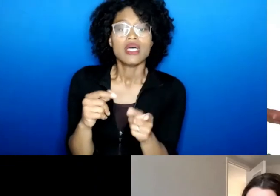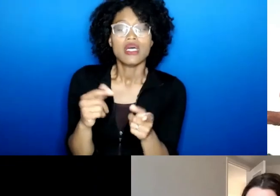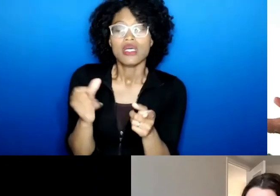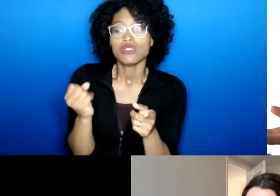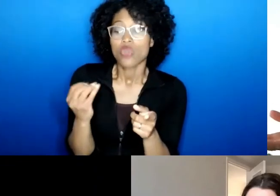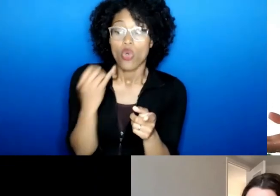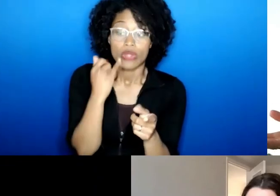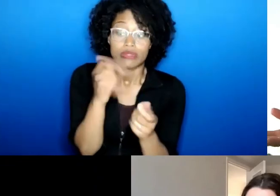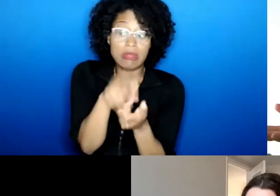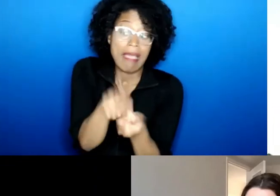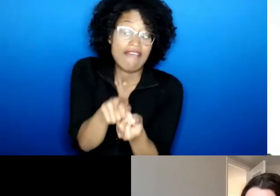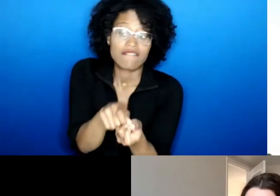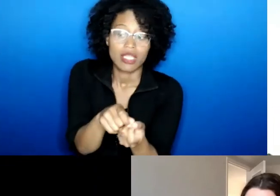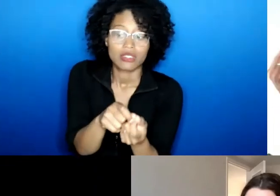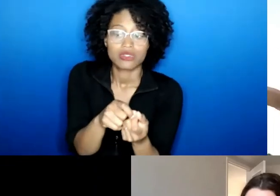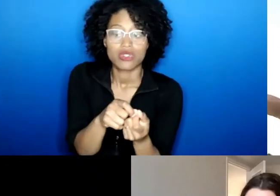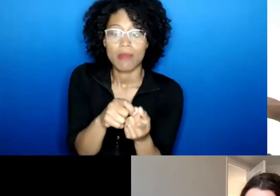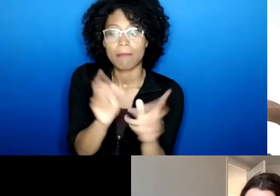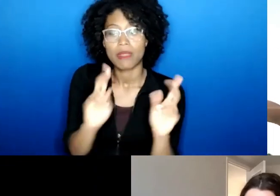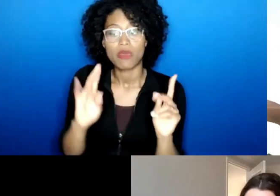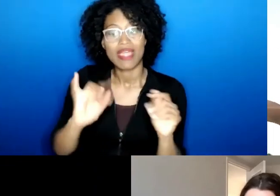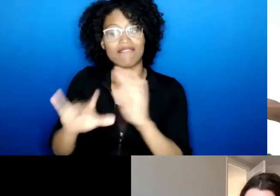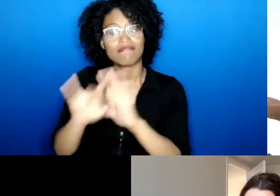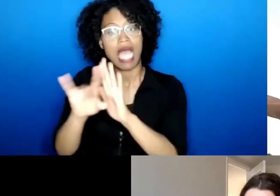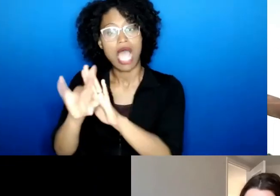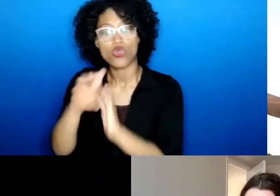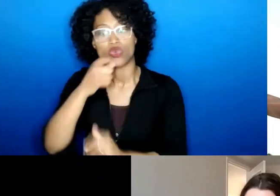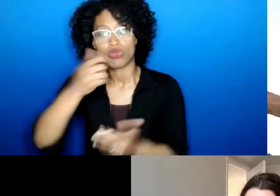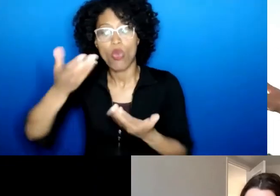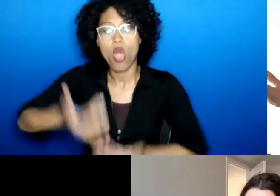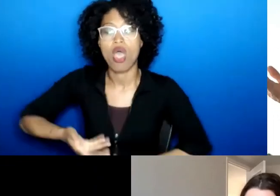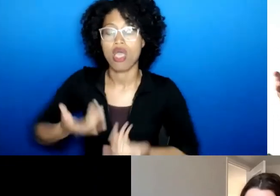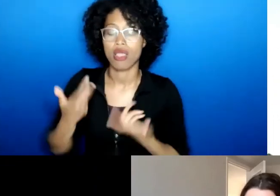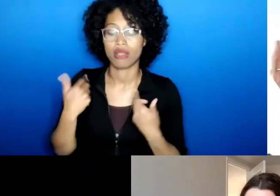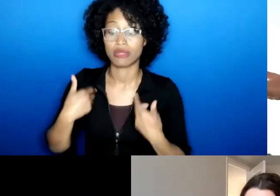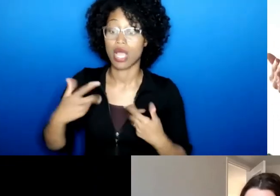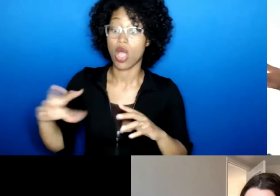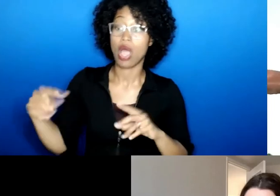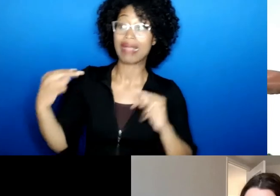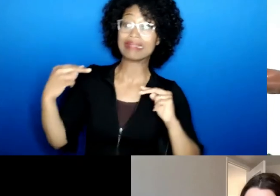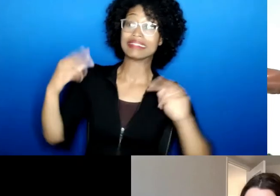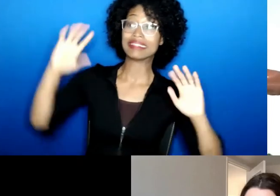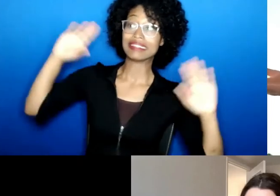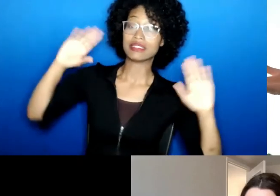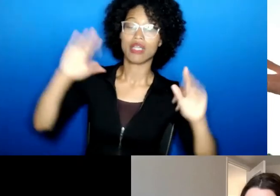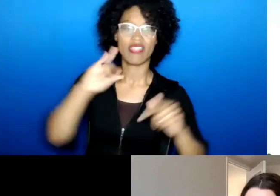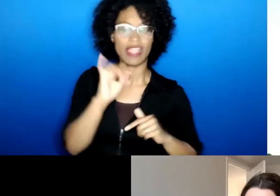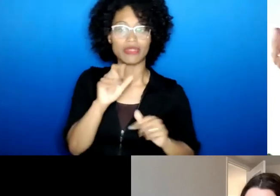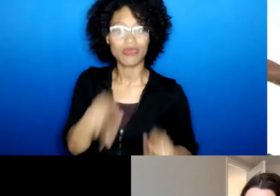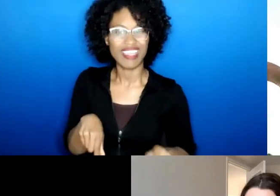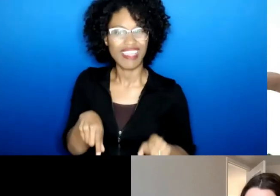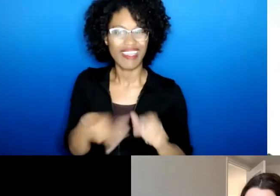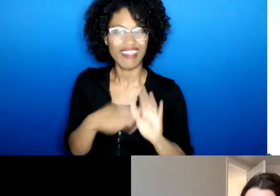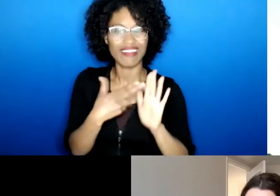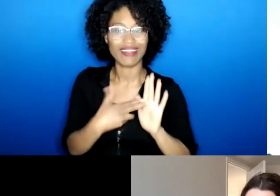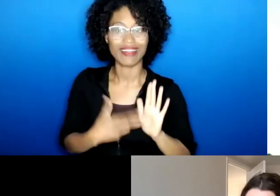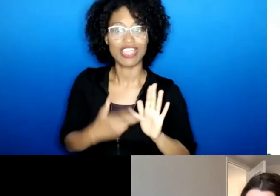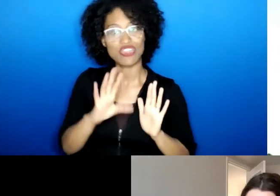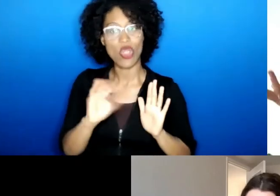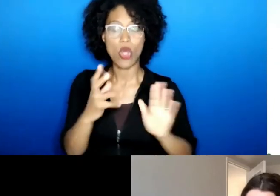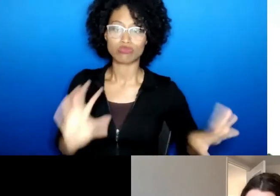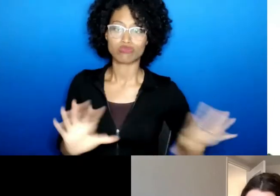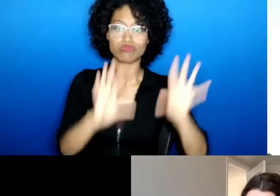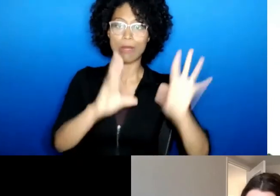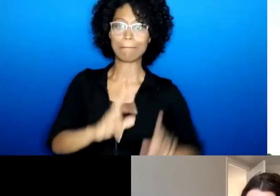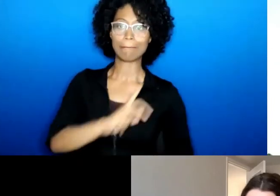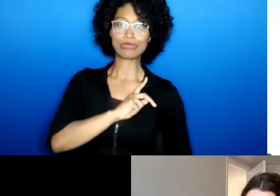can search and find you. And we want you also to be able to go to the interactive presentation gallery to begin seeing the work for those